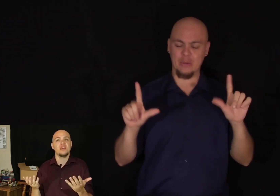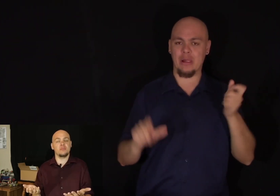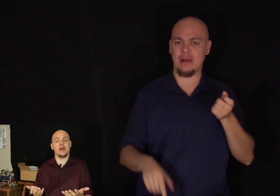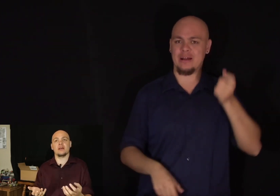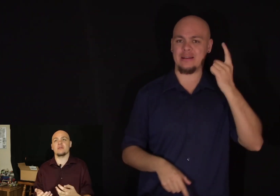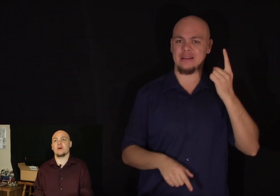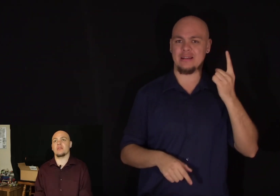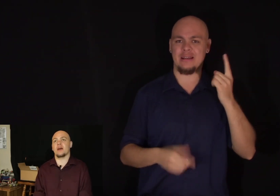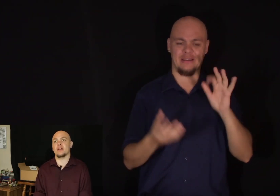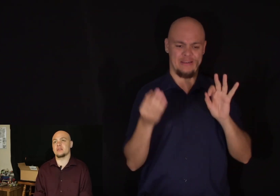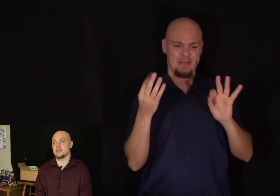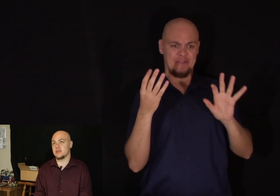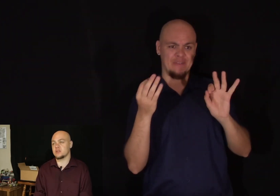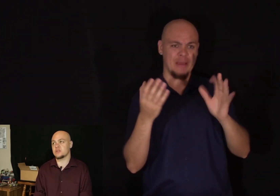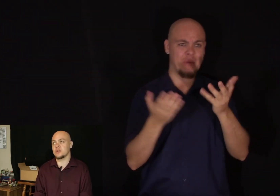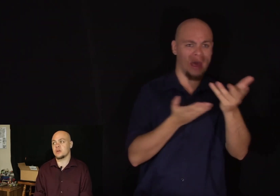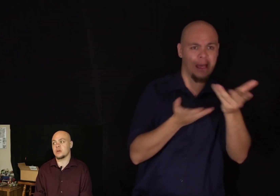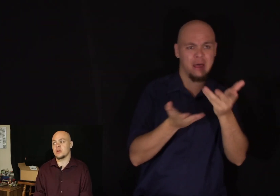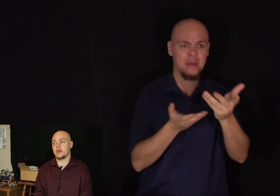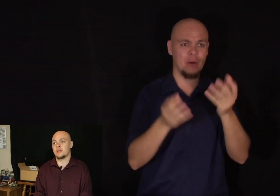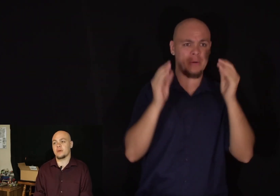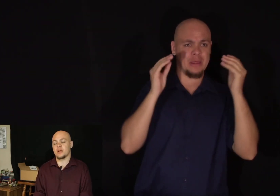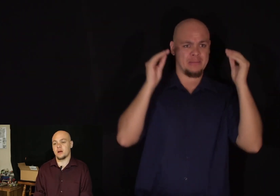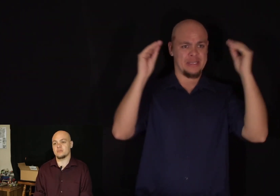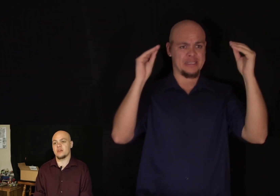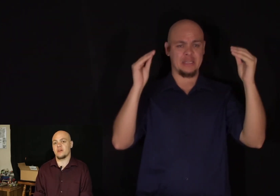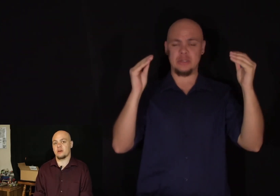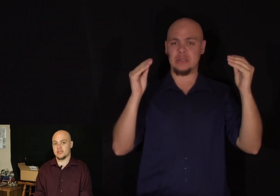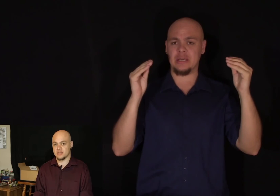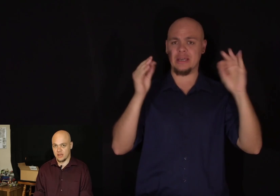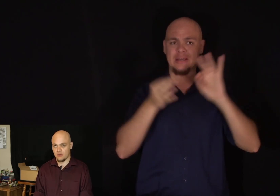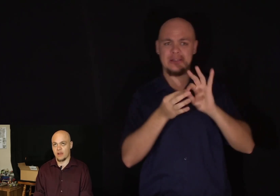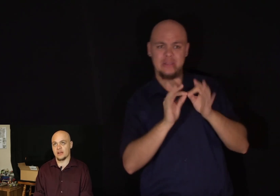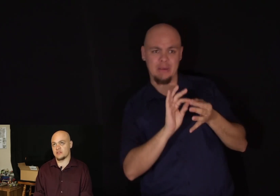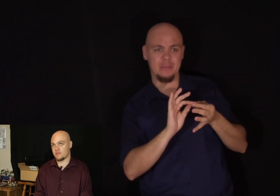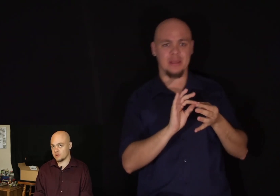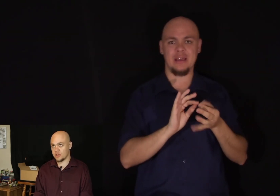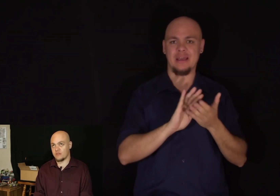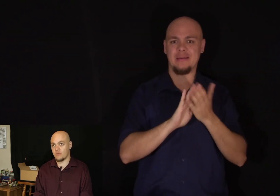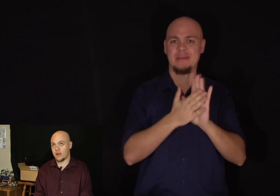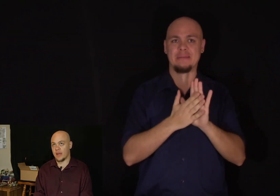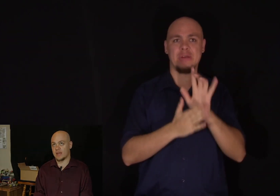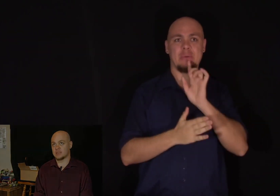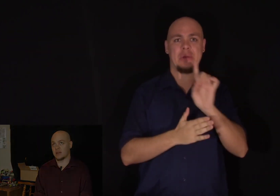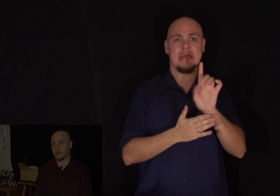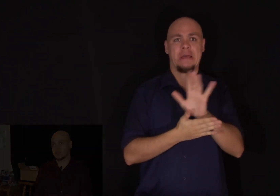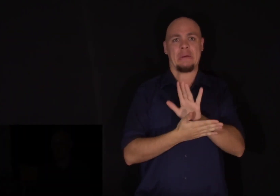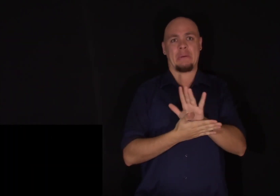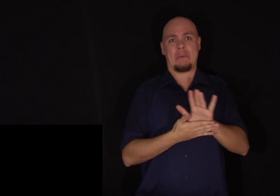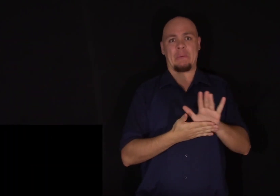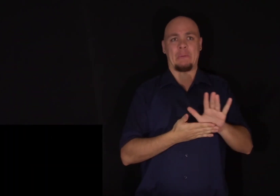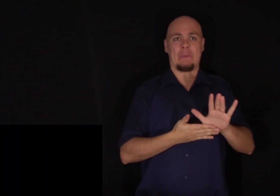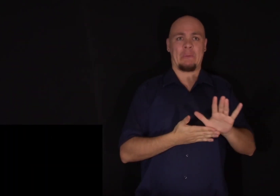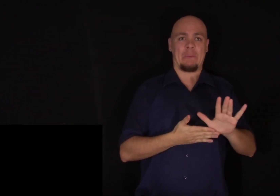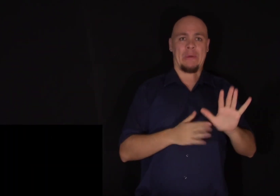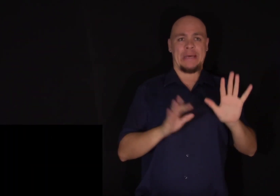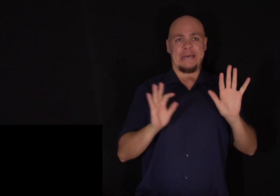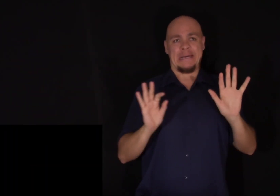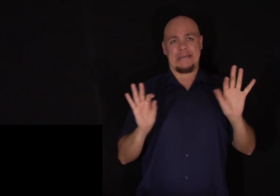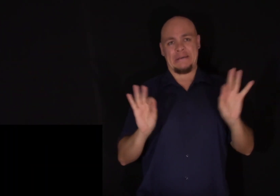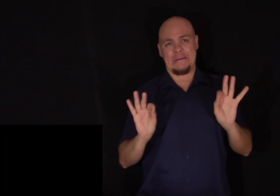no feedback in the way that I can teach, it becomes a very sterilized version of what ASL is.